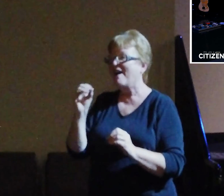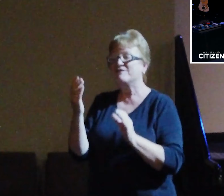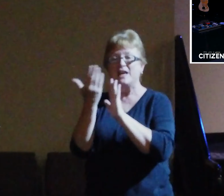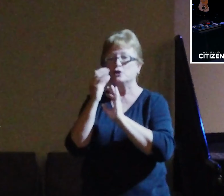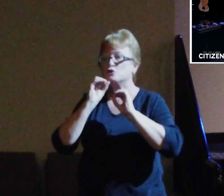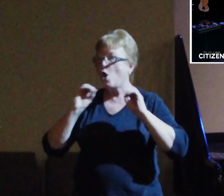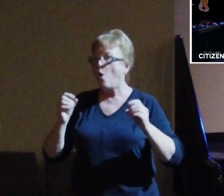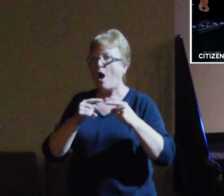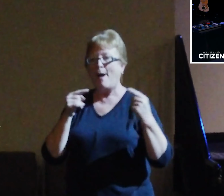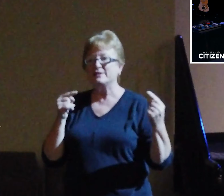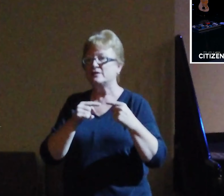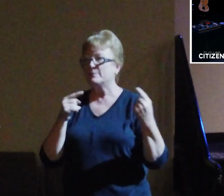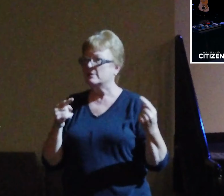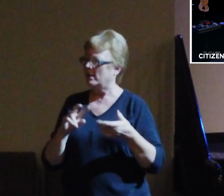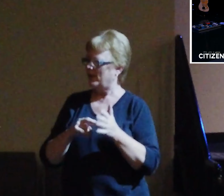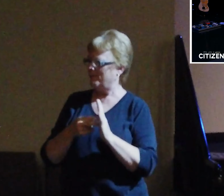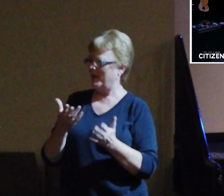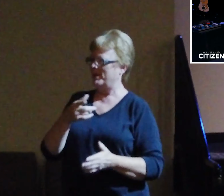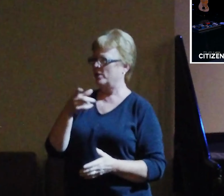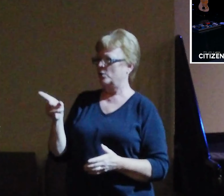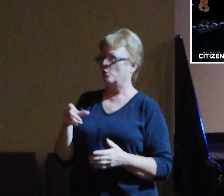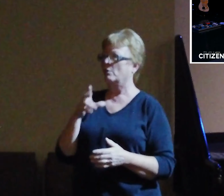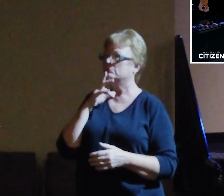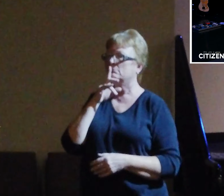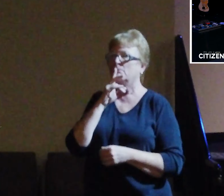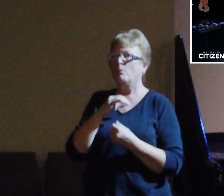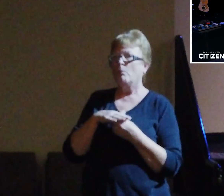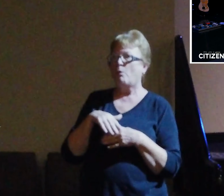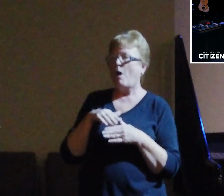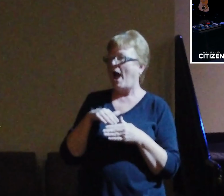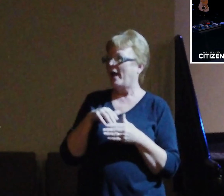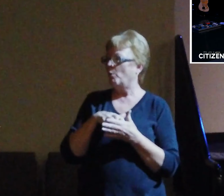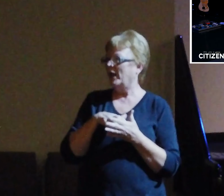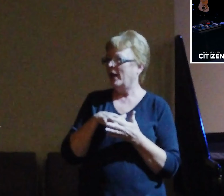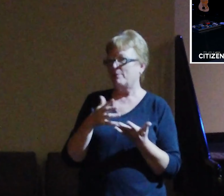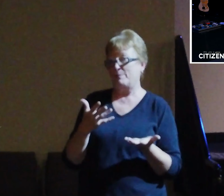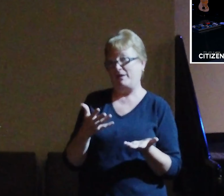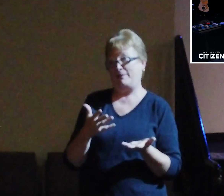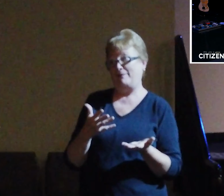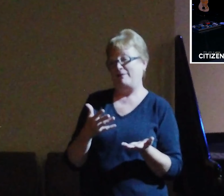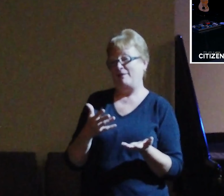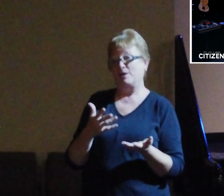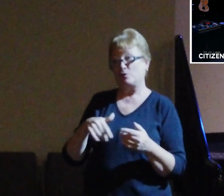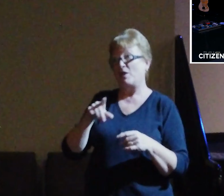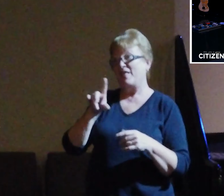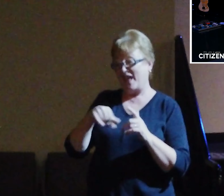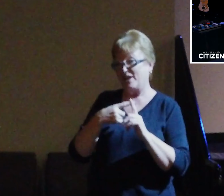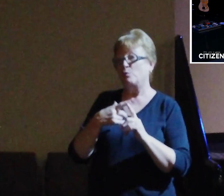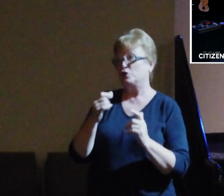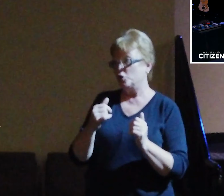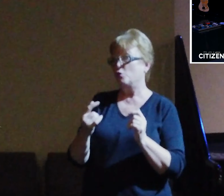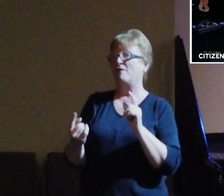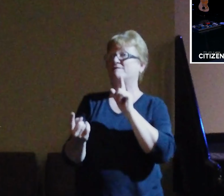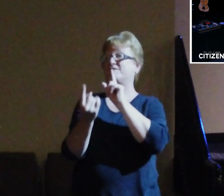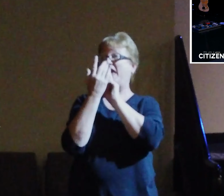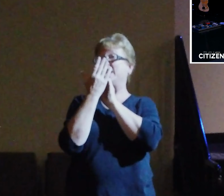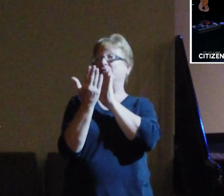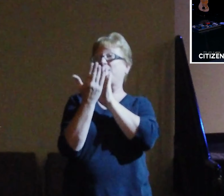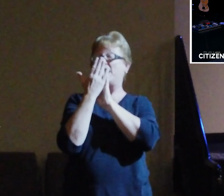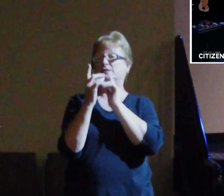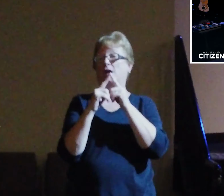and our mission to glorify him by making disciples. That's when the opposition comes.